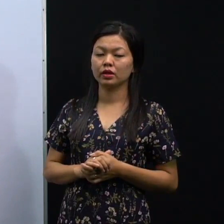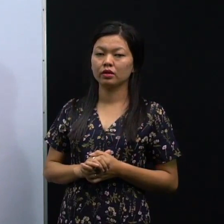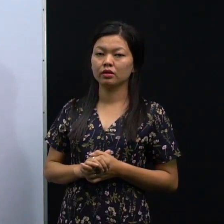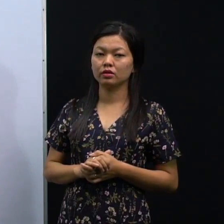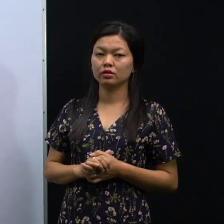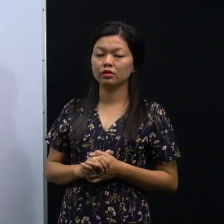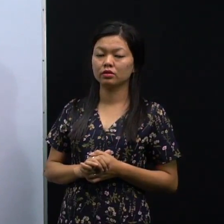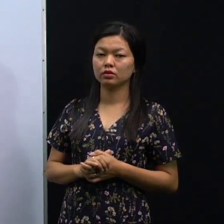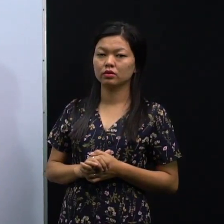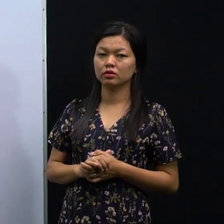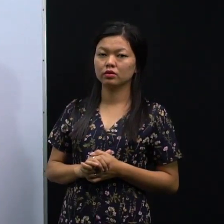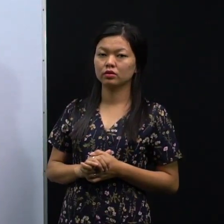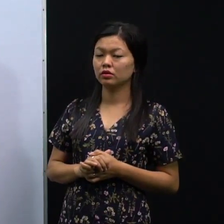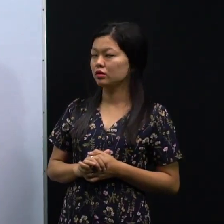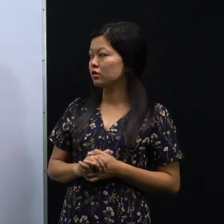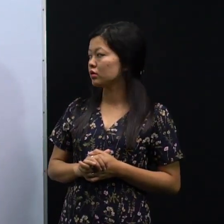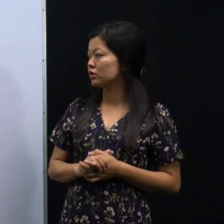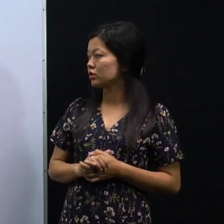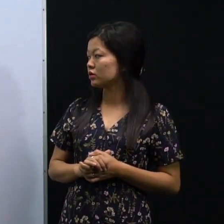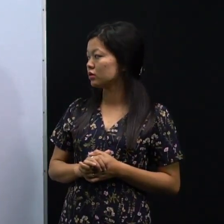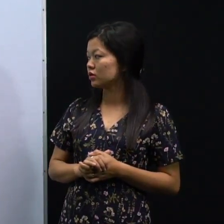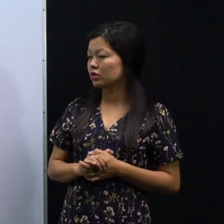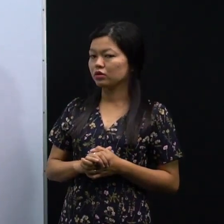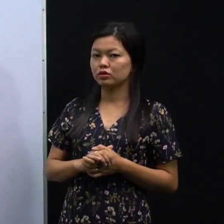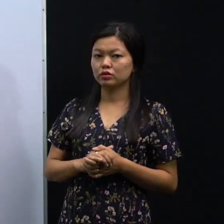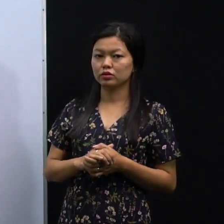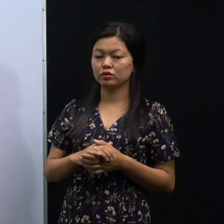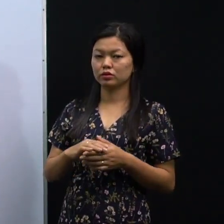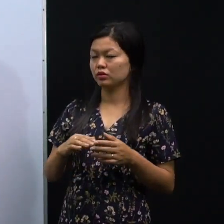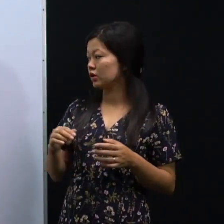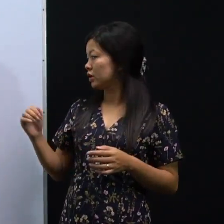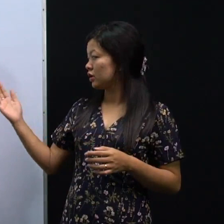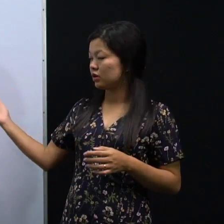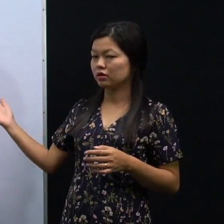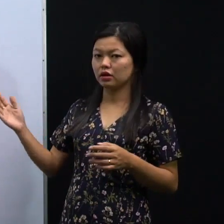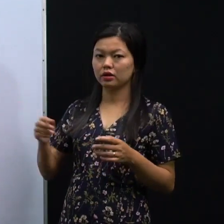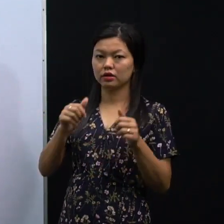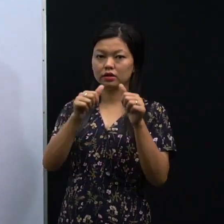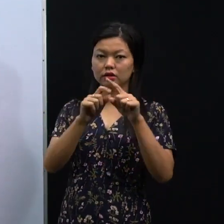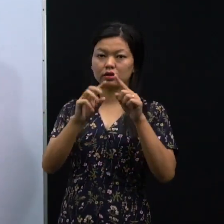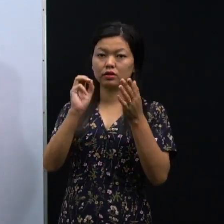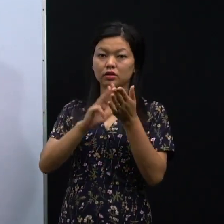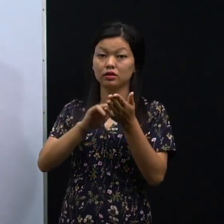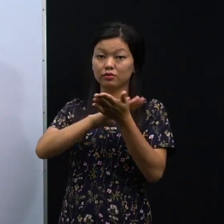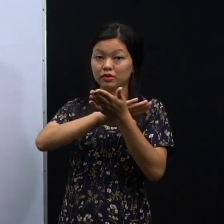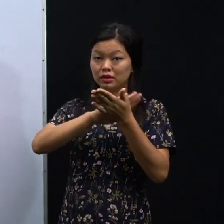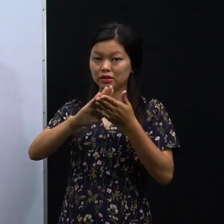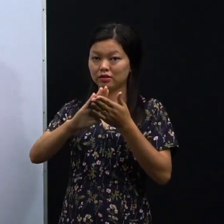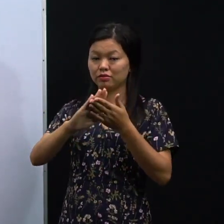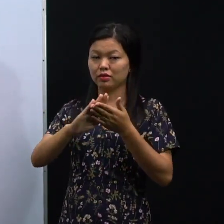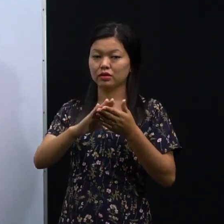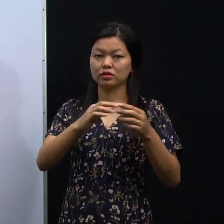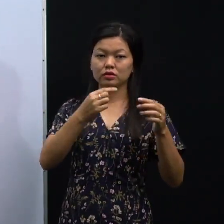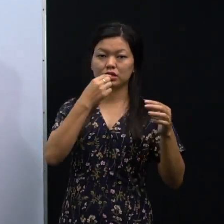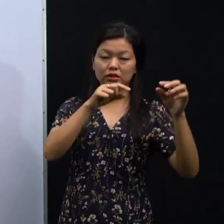and then he bombarded it, okay? He bombarded it. So it's like, see, this is a thin aluminum foil,